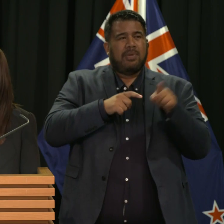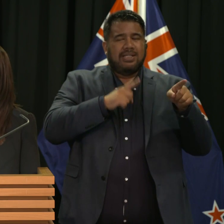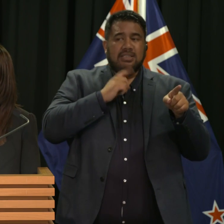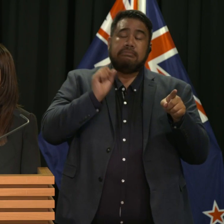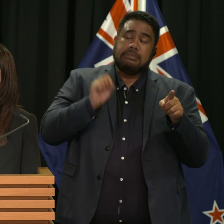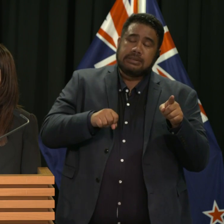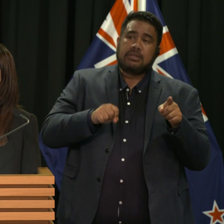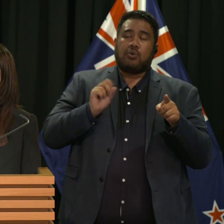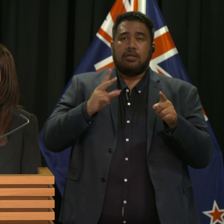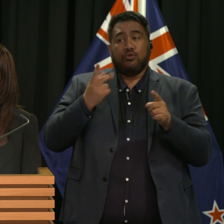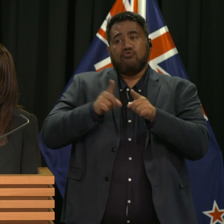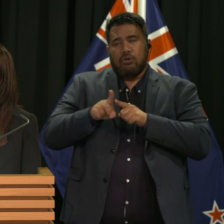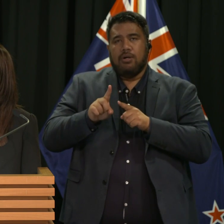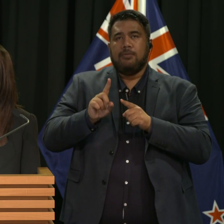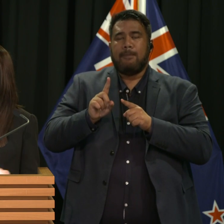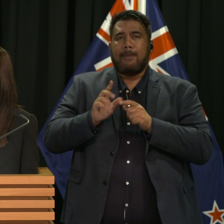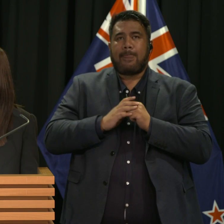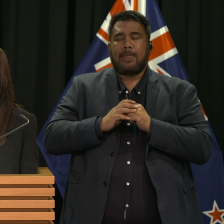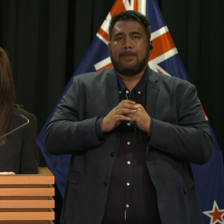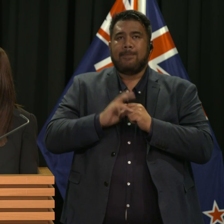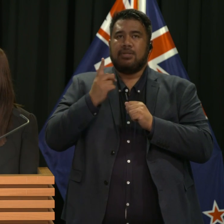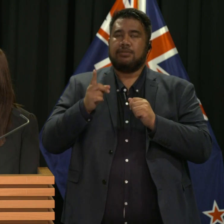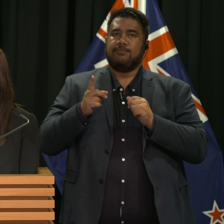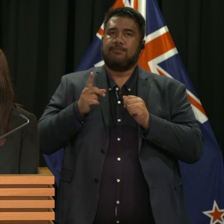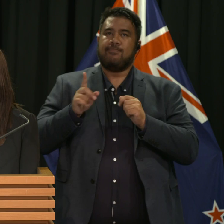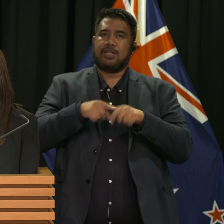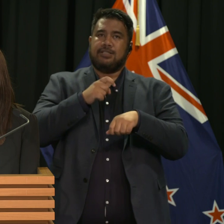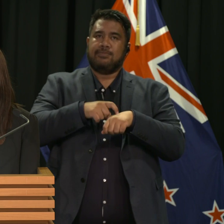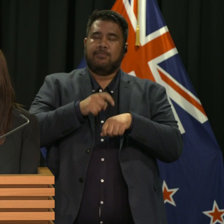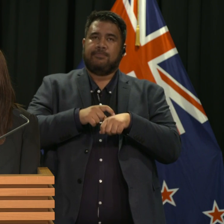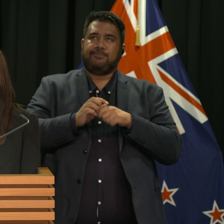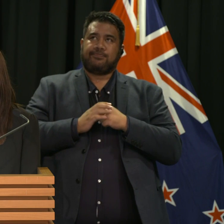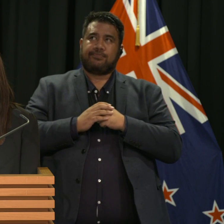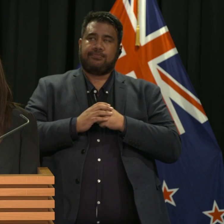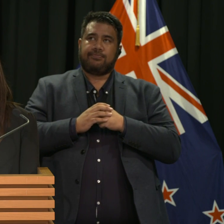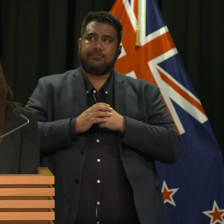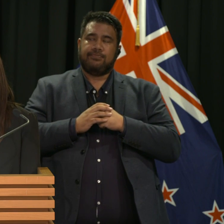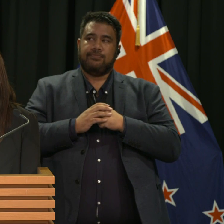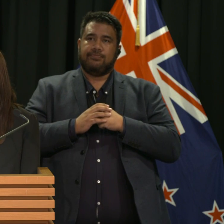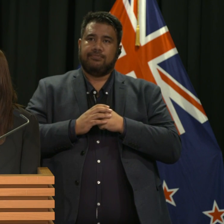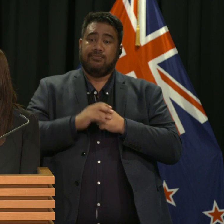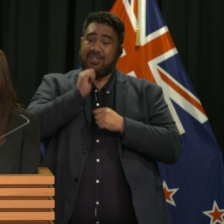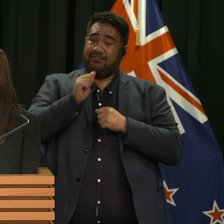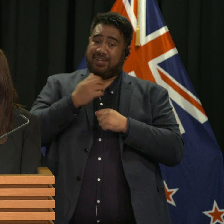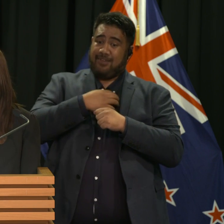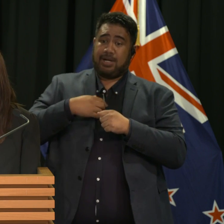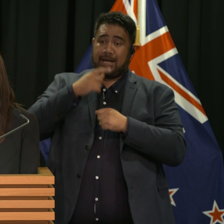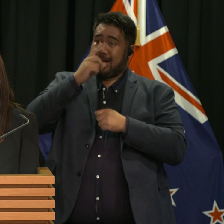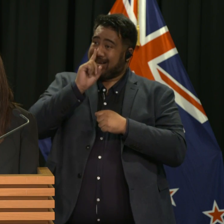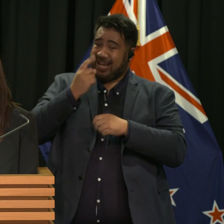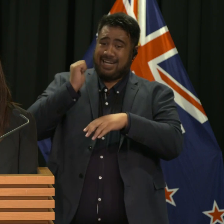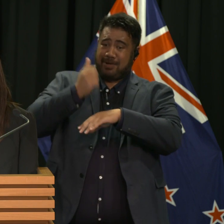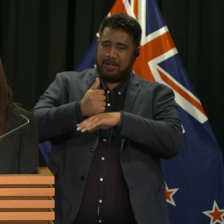express that there's to varying degrees, unless you're able to implement it properly, you wouldn't want to